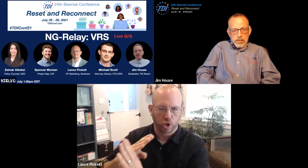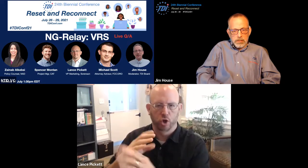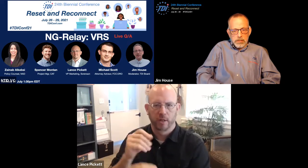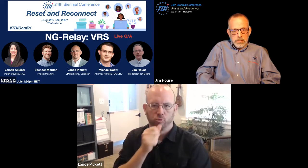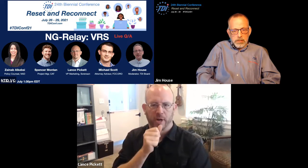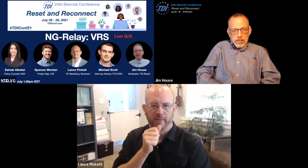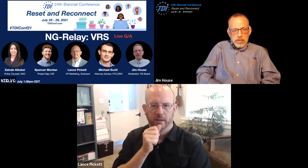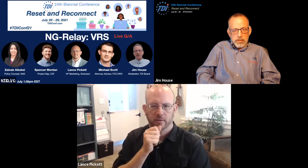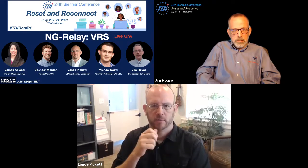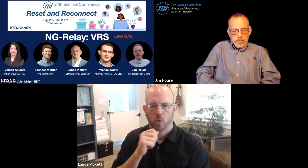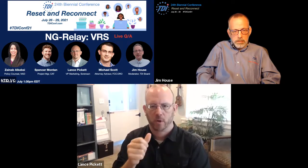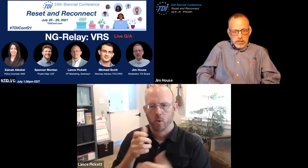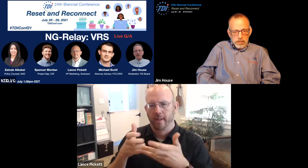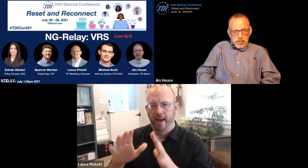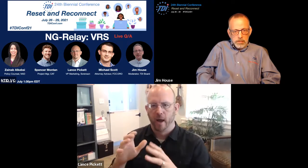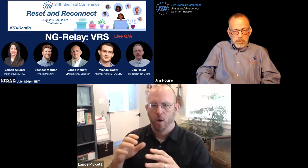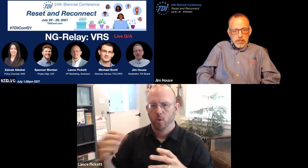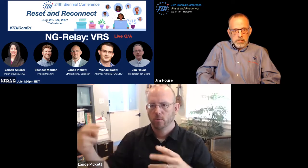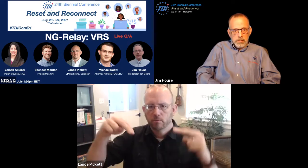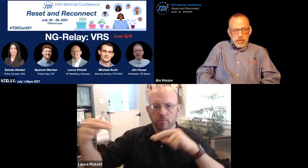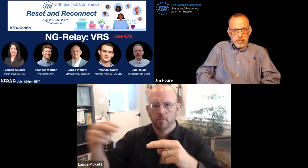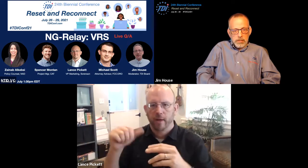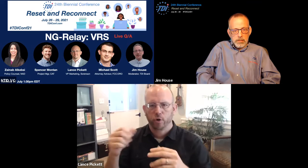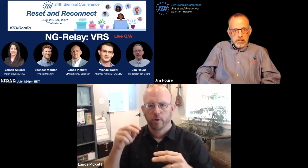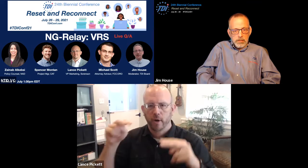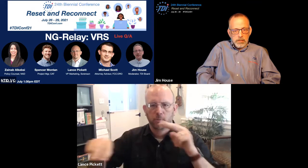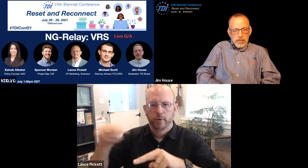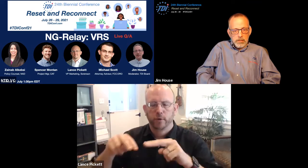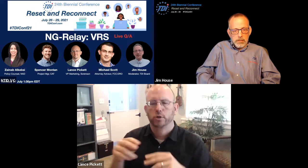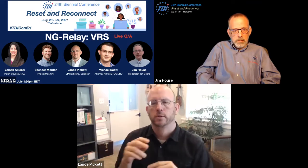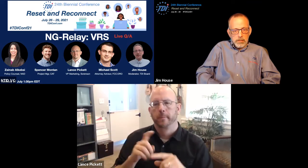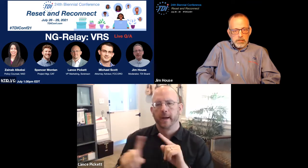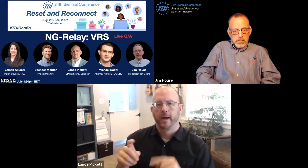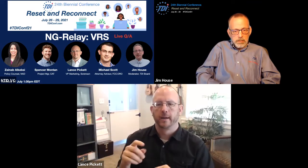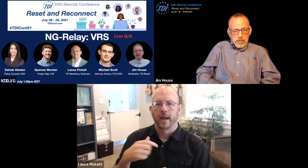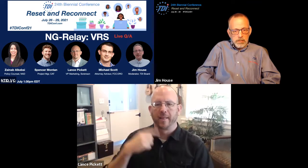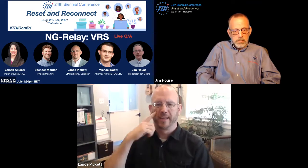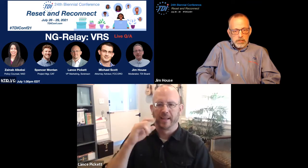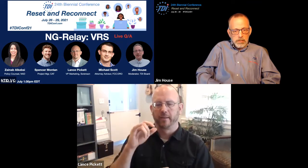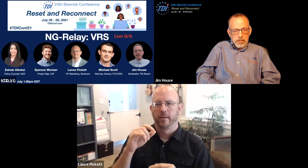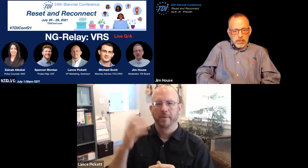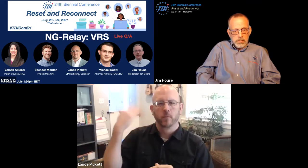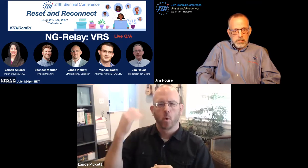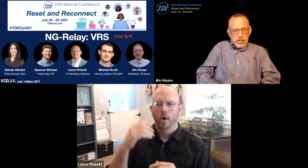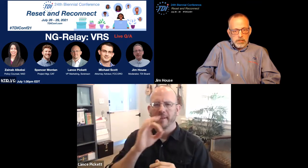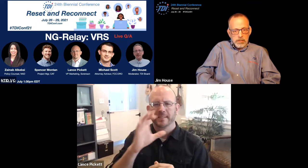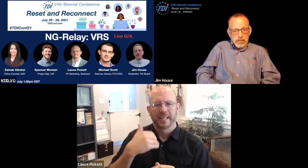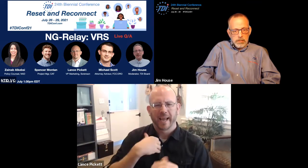work from home, that their environments are safe, private. No, we don't allow third party or eavesdropping or